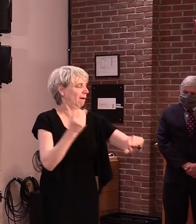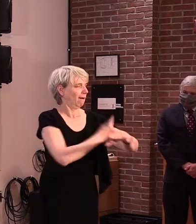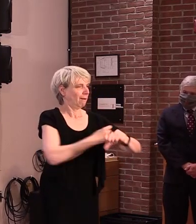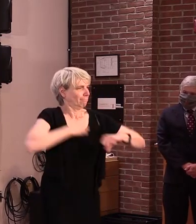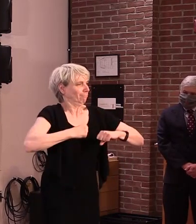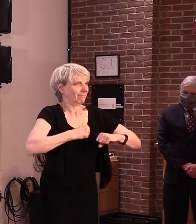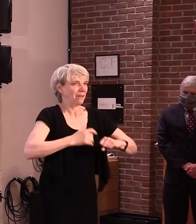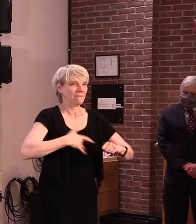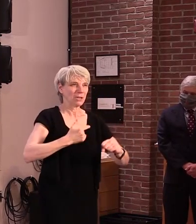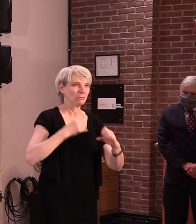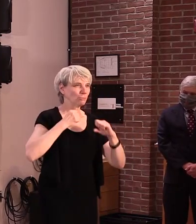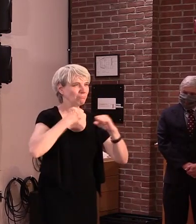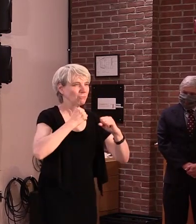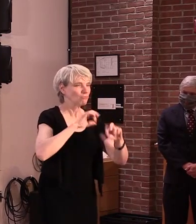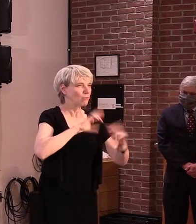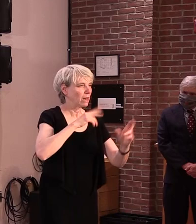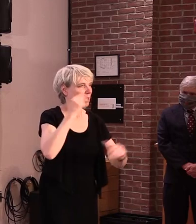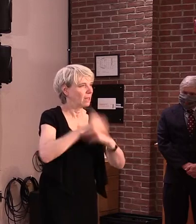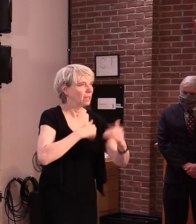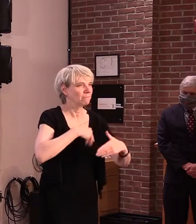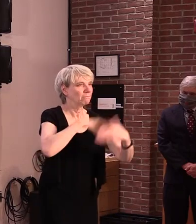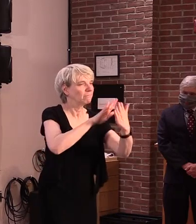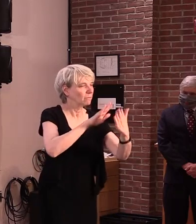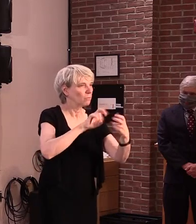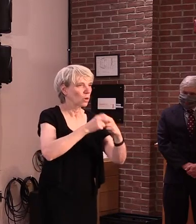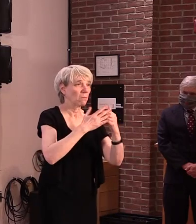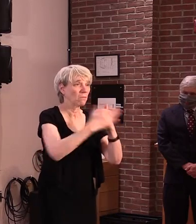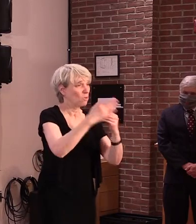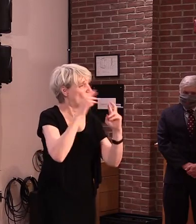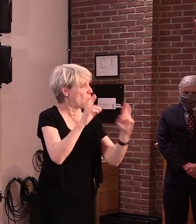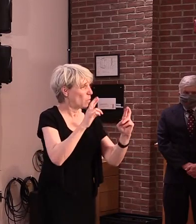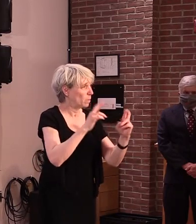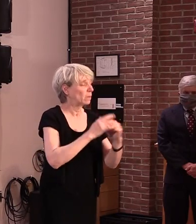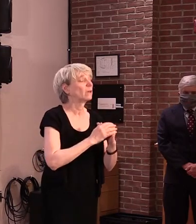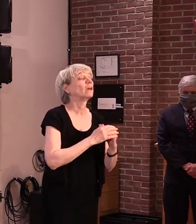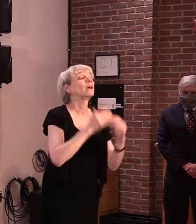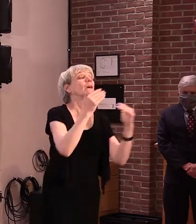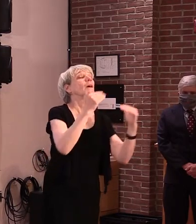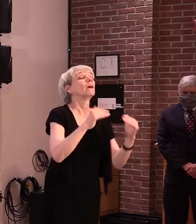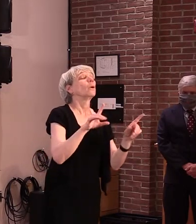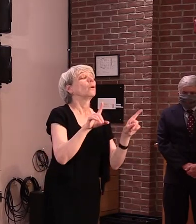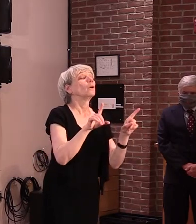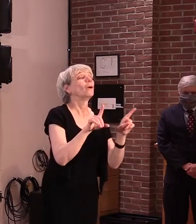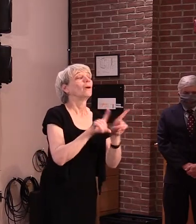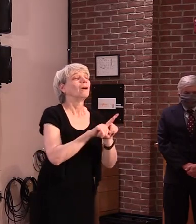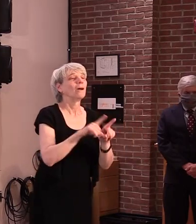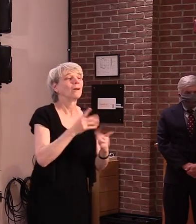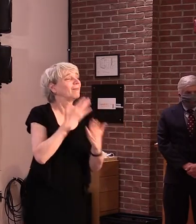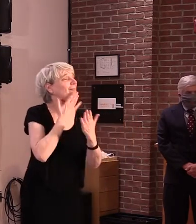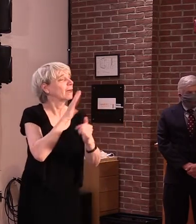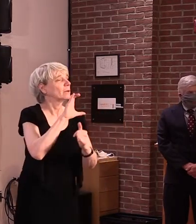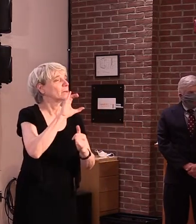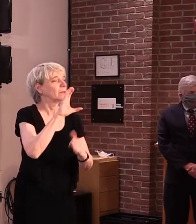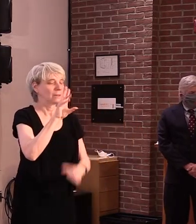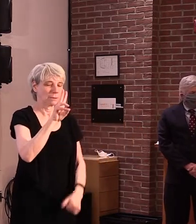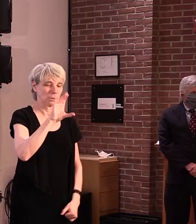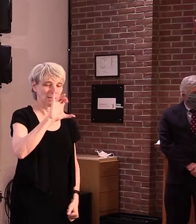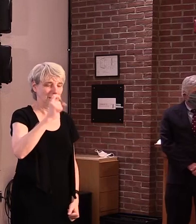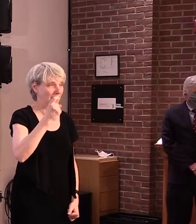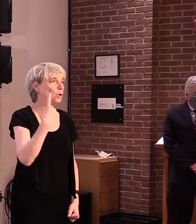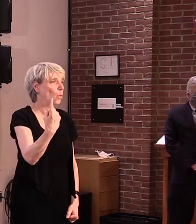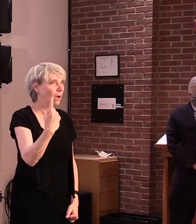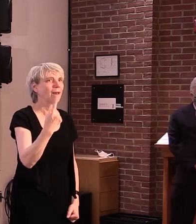are in desperate need. I also wanted to call out, I didn't want CAX to get all the credit here, Local